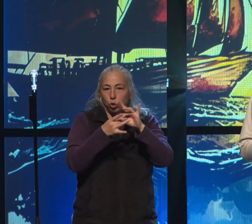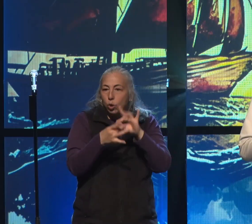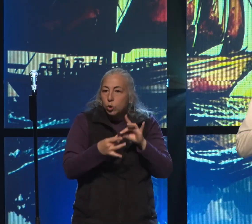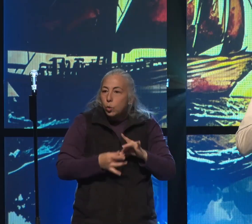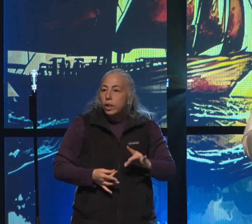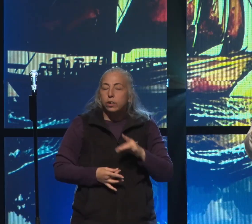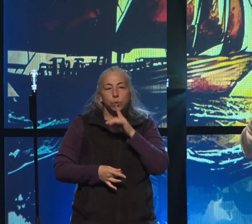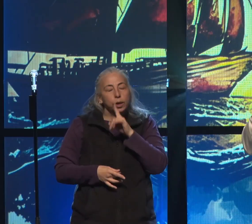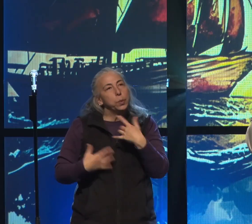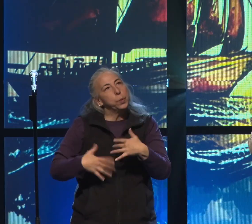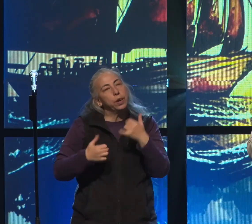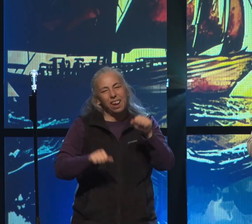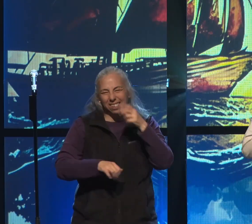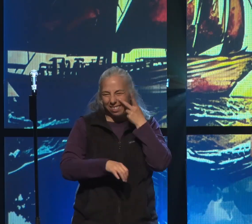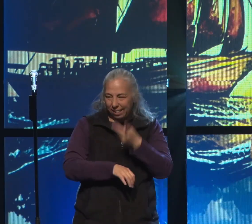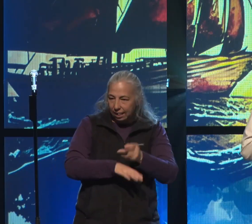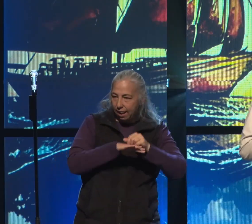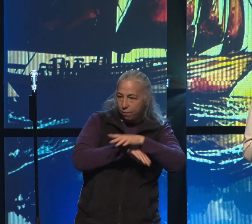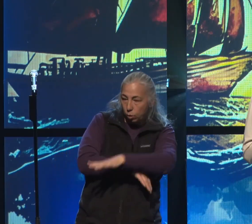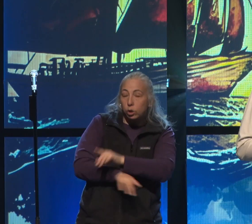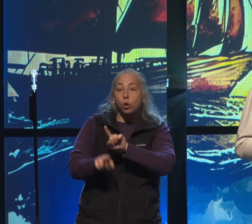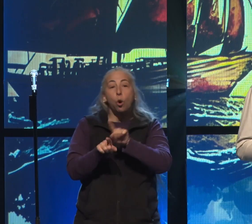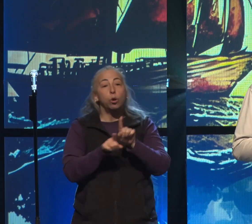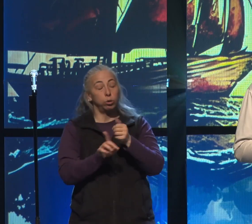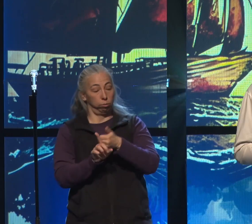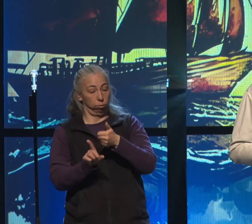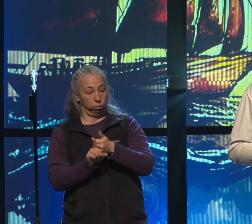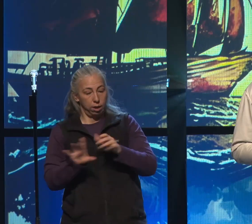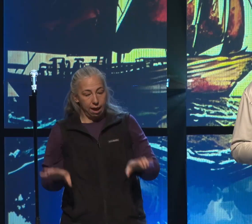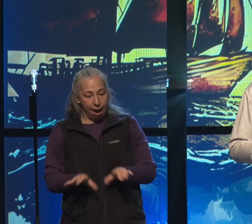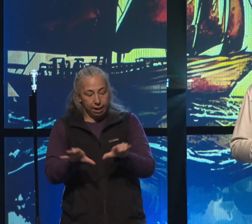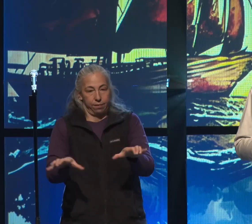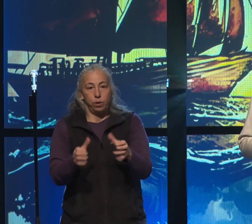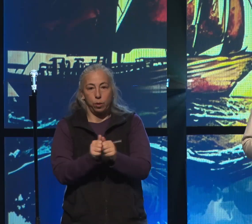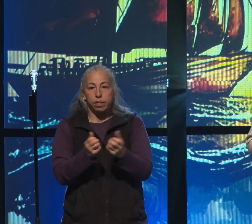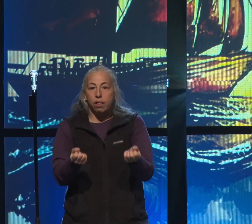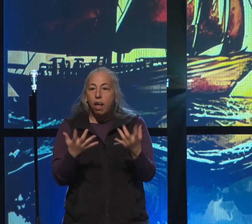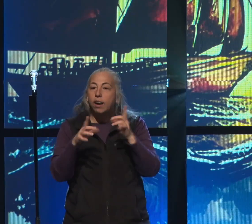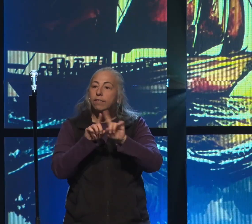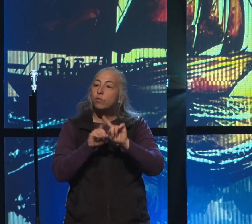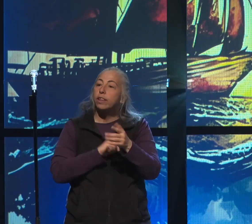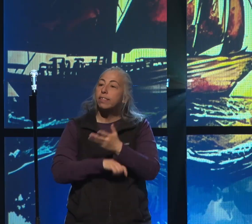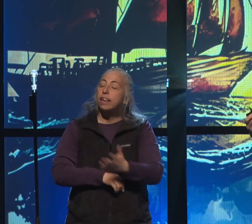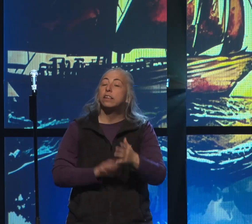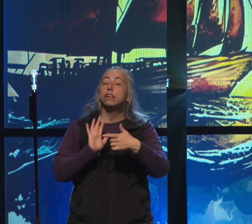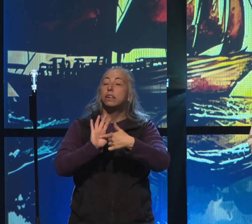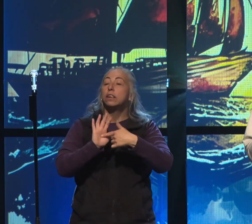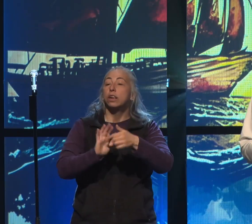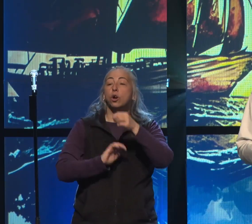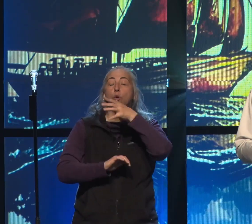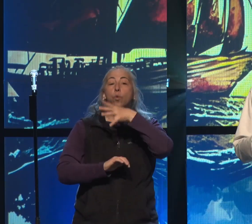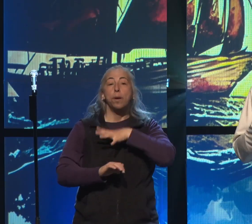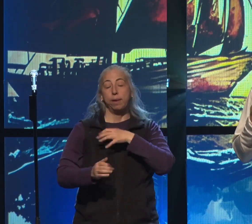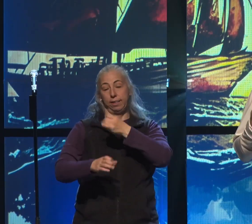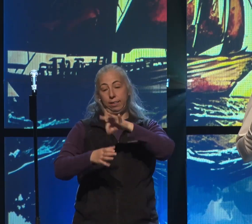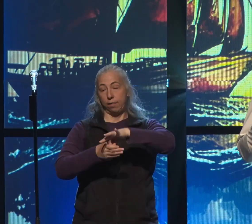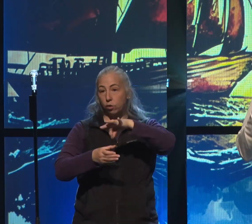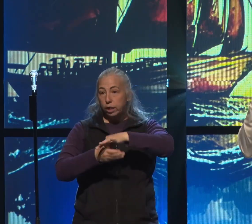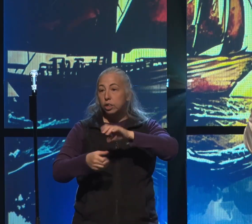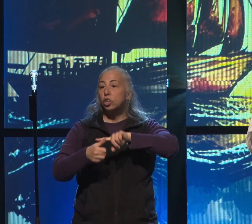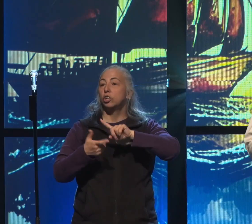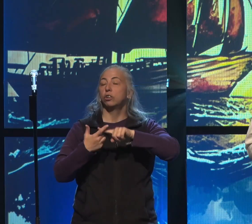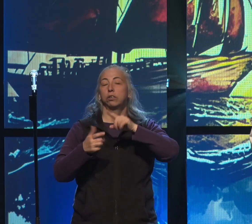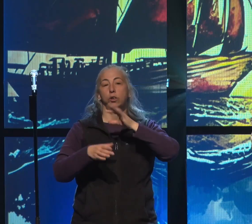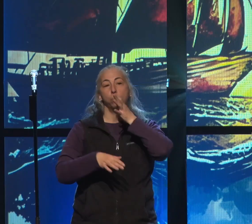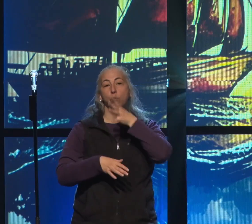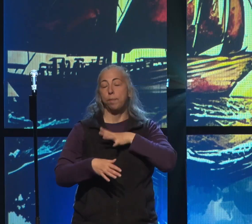active supporter of many social reforms of her day. So she was deeply involved in the women's suffrage movement. She advocated for women's rights and suffrage. She